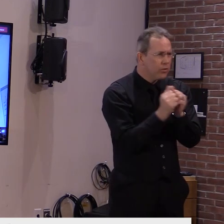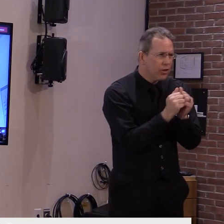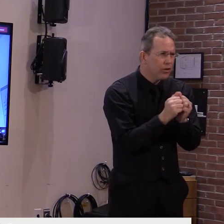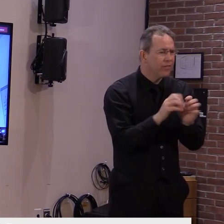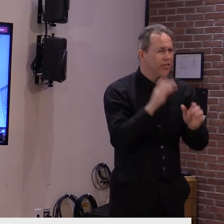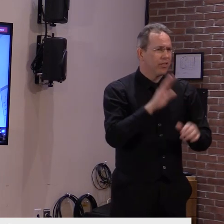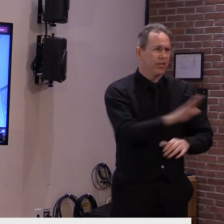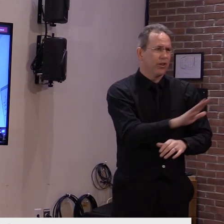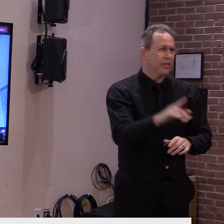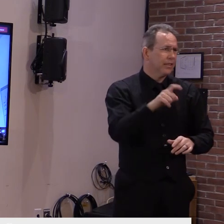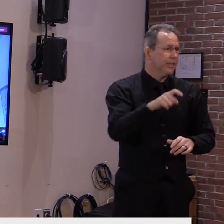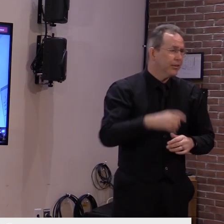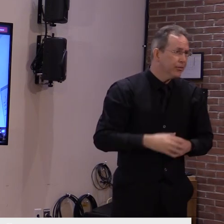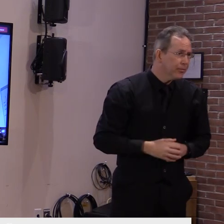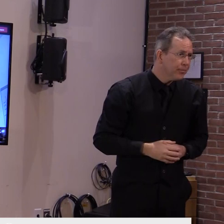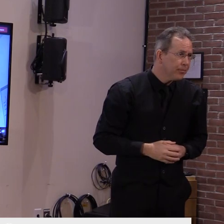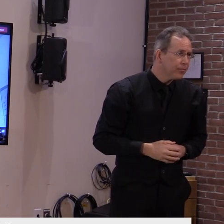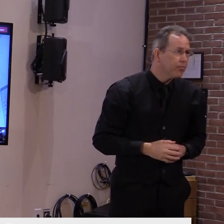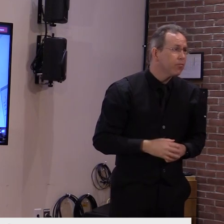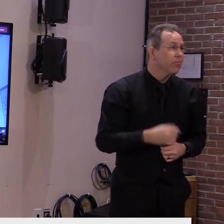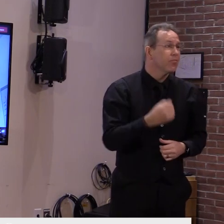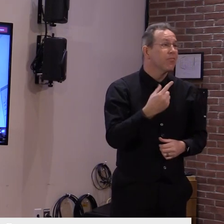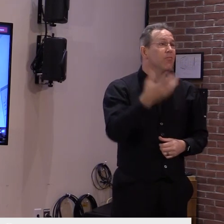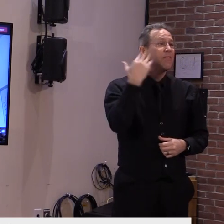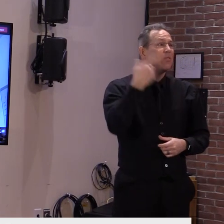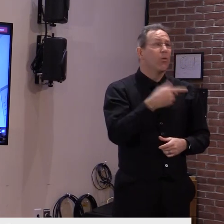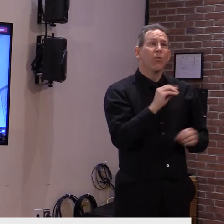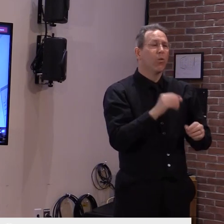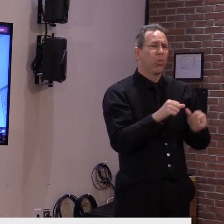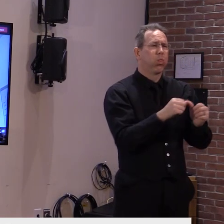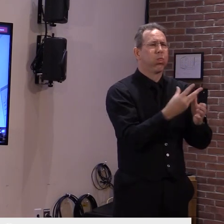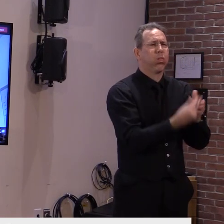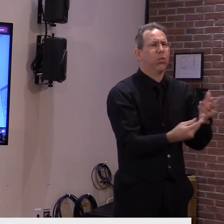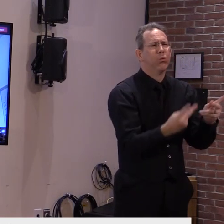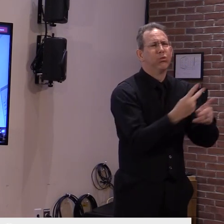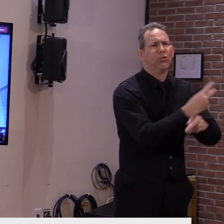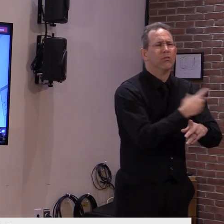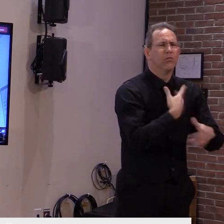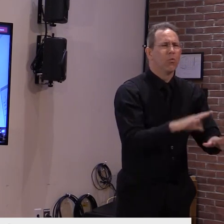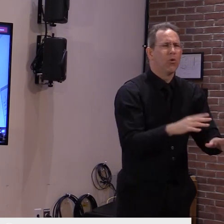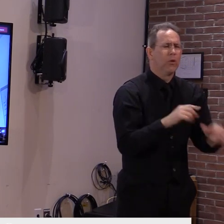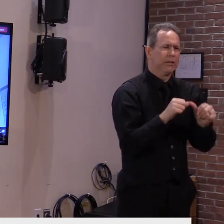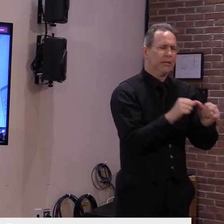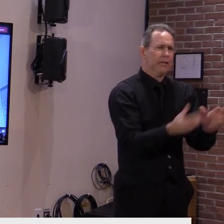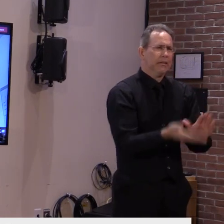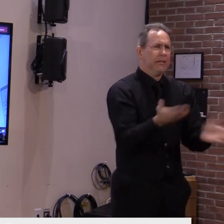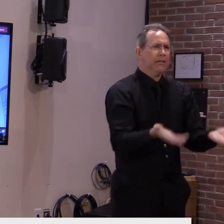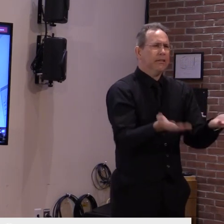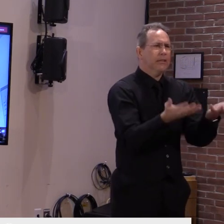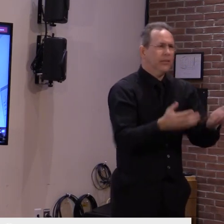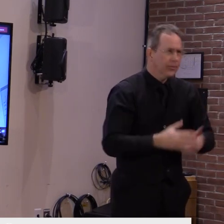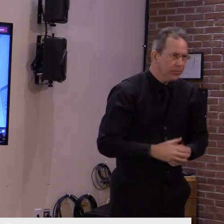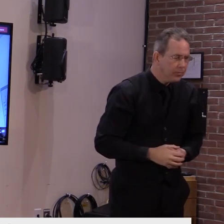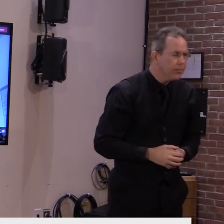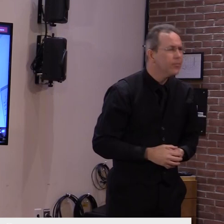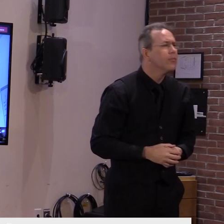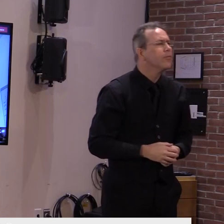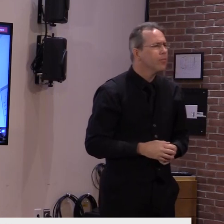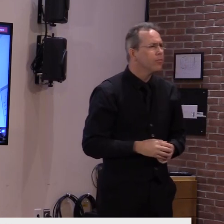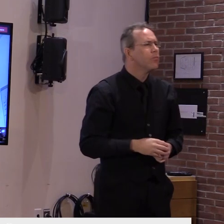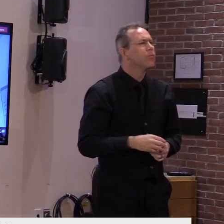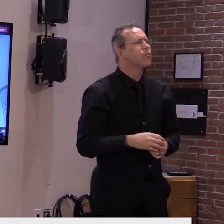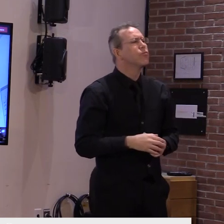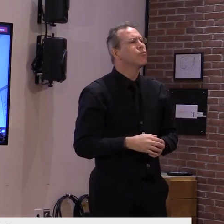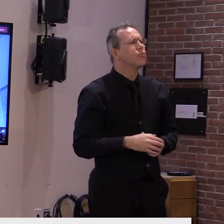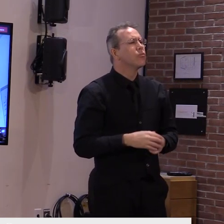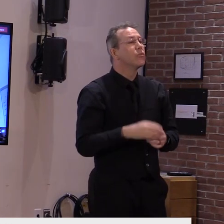most. The example of Woodstock Elementary School and the Billings Fire Museum is not an example just of creative solution to solve